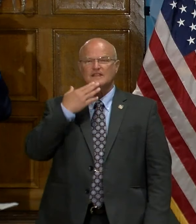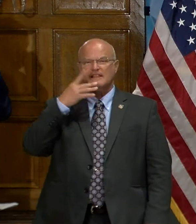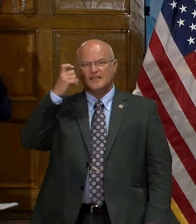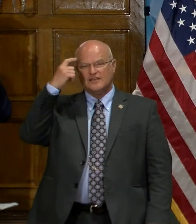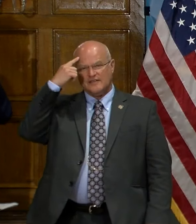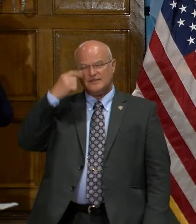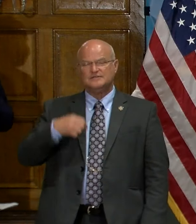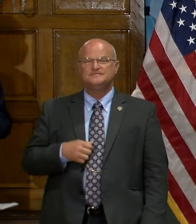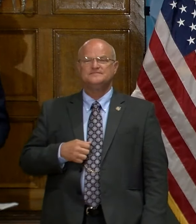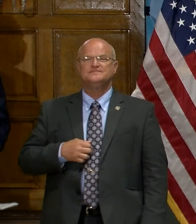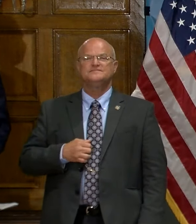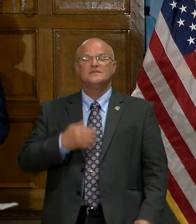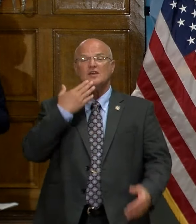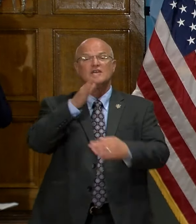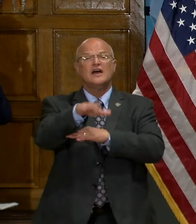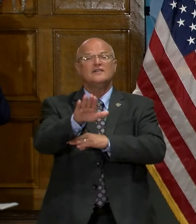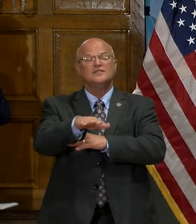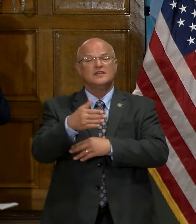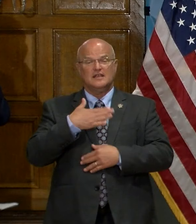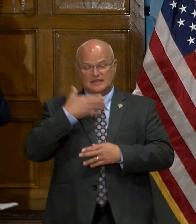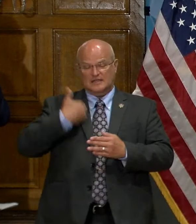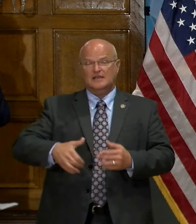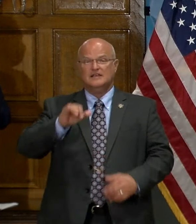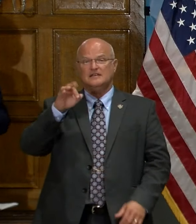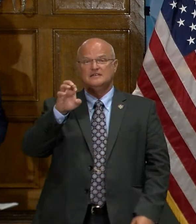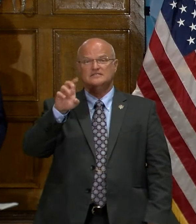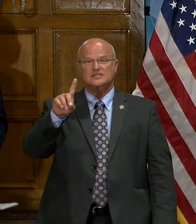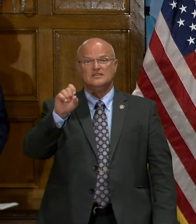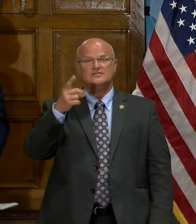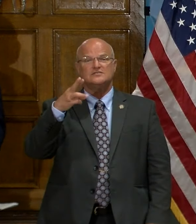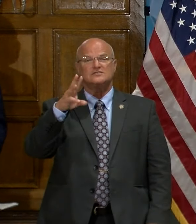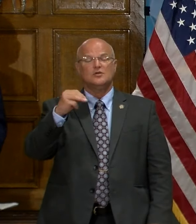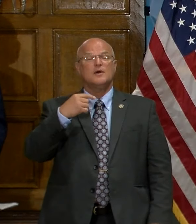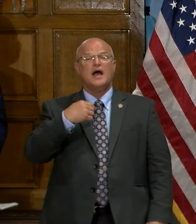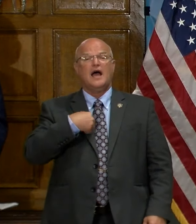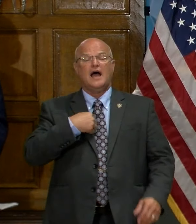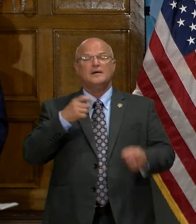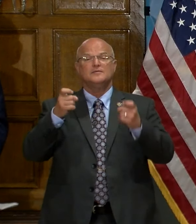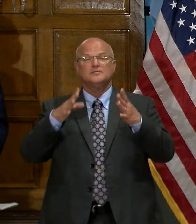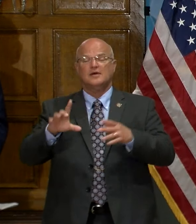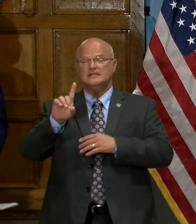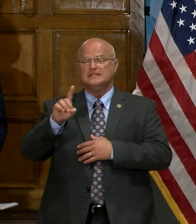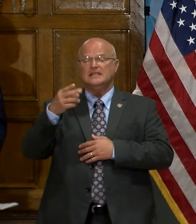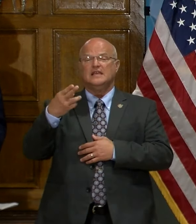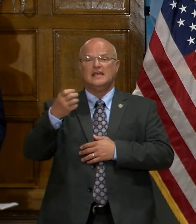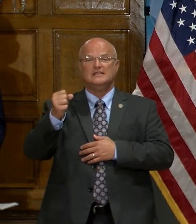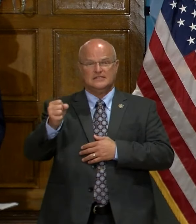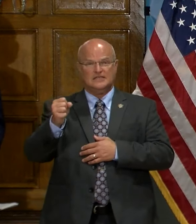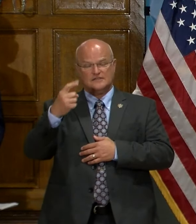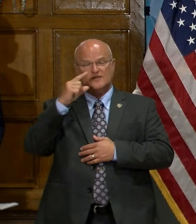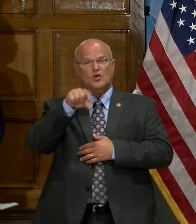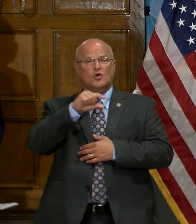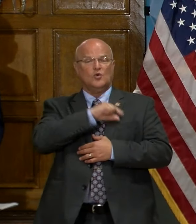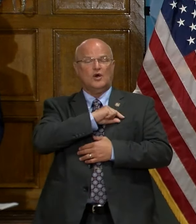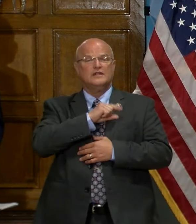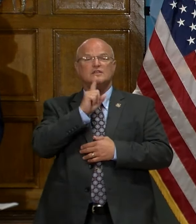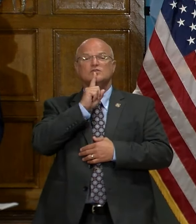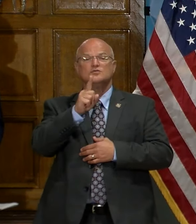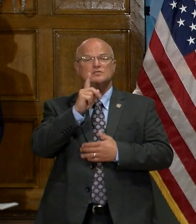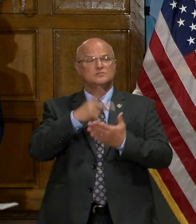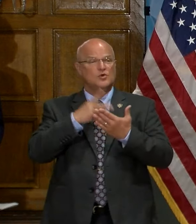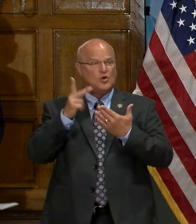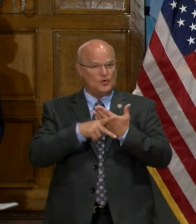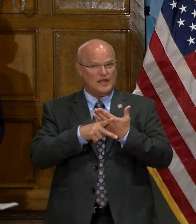Thank you, Governor. Good afternoon, everybody. My name is Jerry Sharam. I'm the director for DHS's Provider Services and Quality Assurance Division,